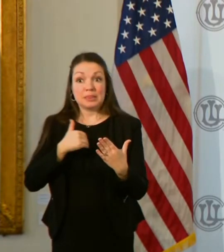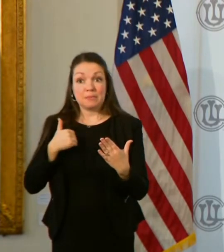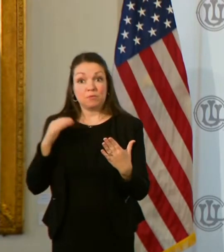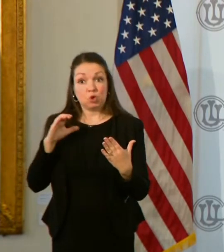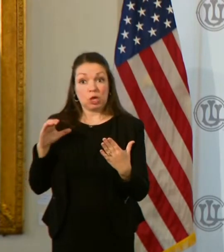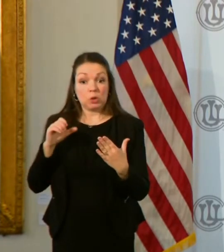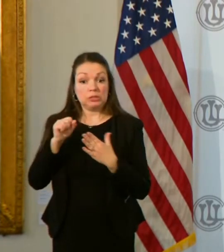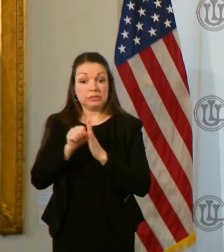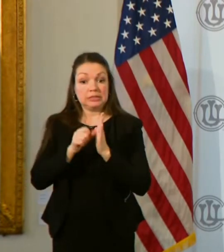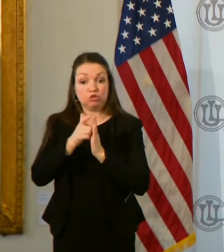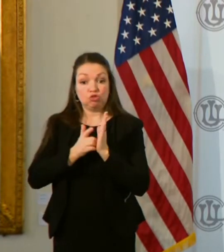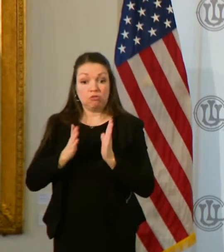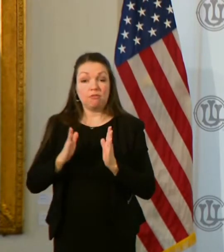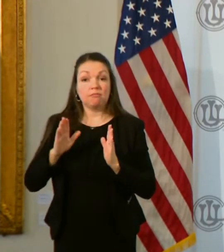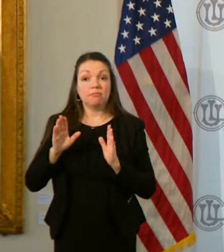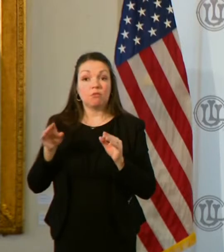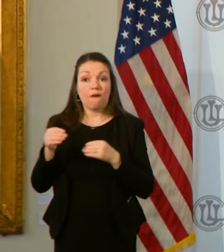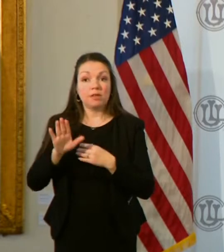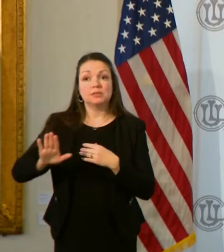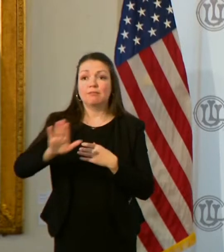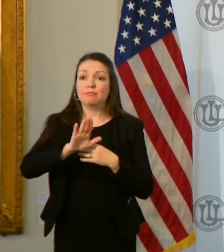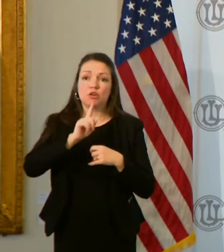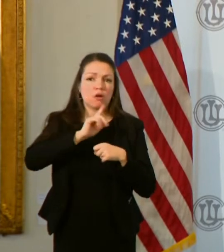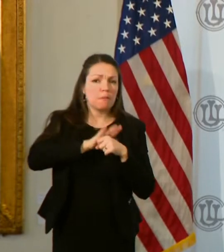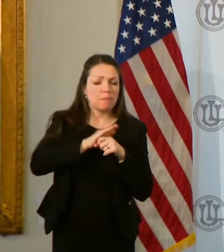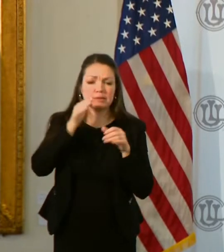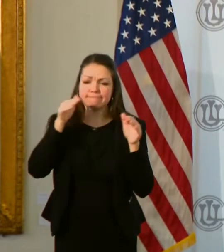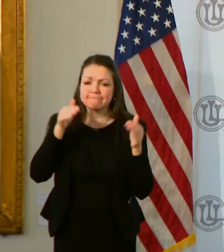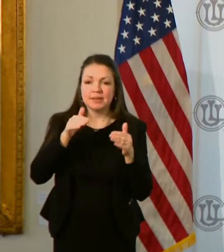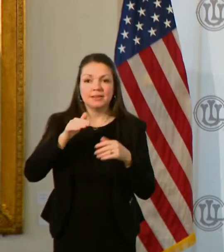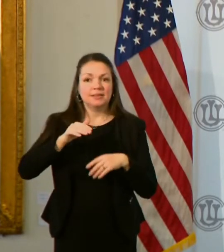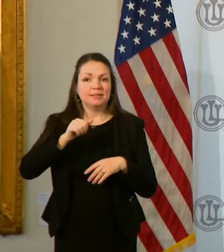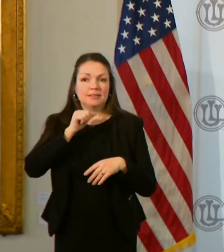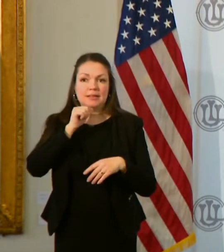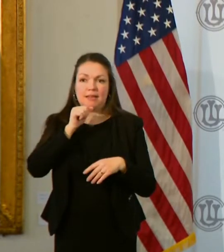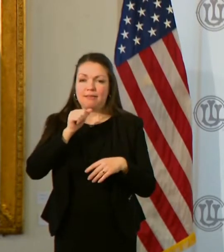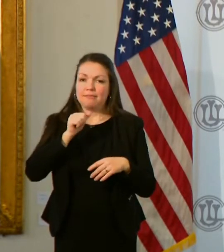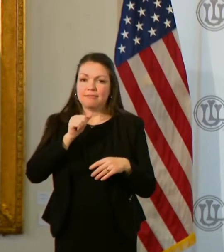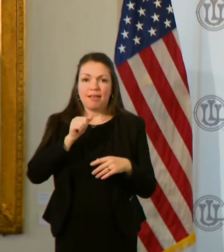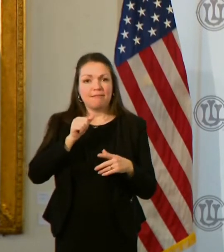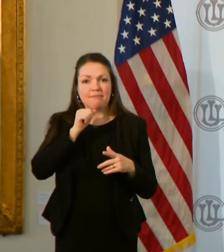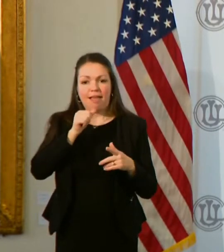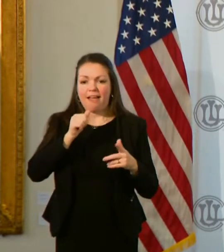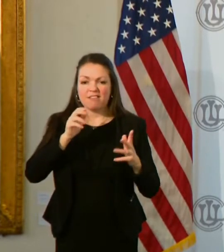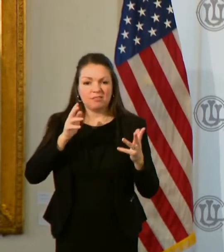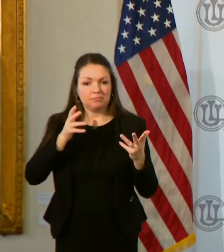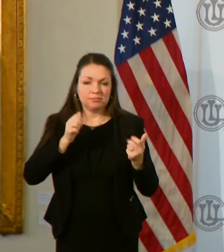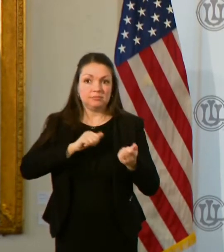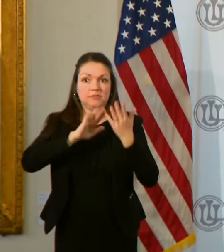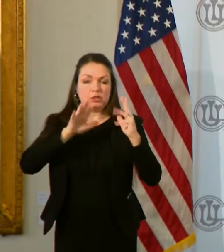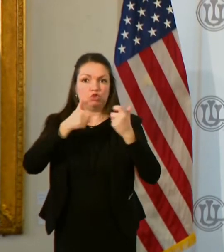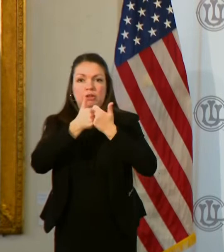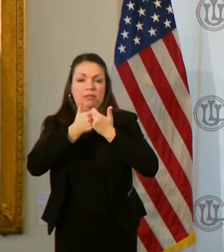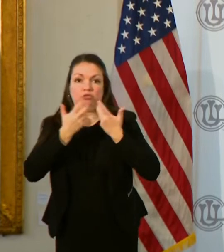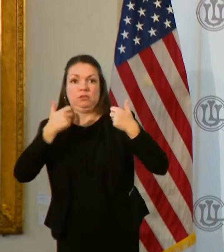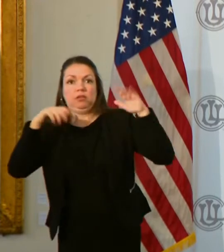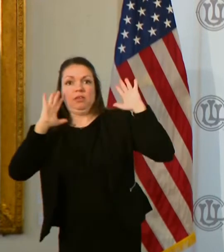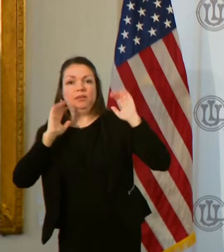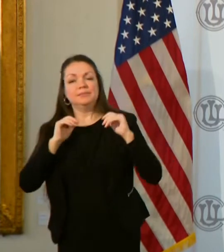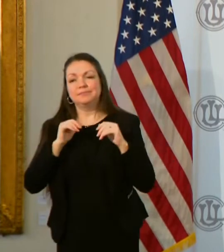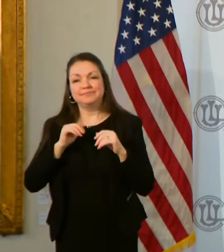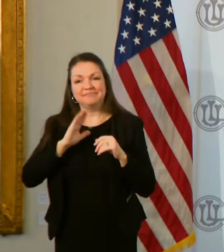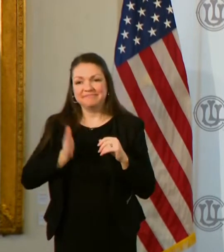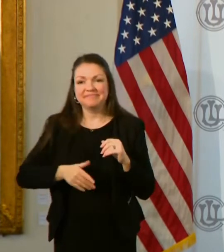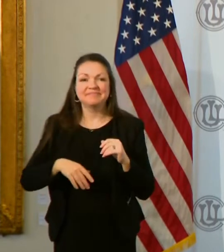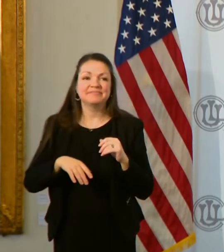County State's Attorney's Office who has not yet met a challenge that they could not defeat. And they stand on the front lines